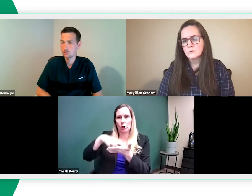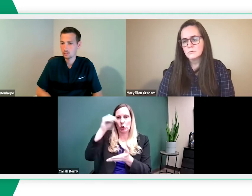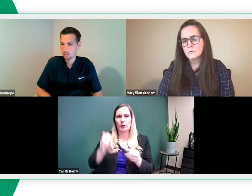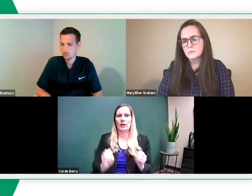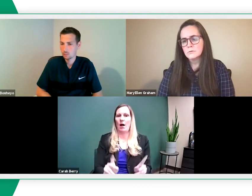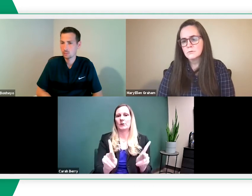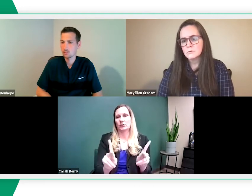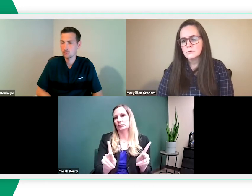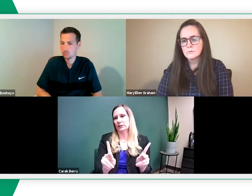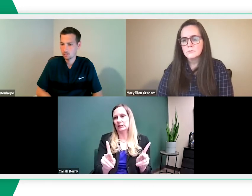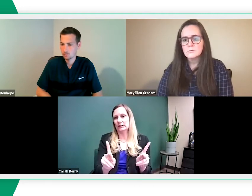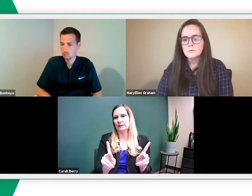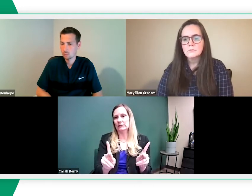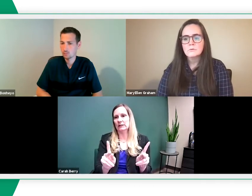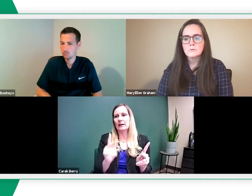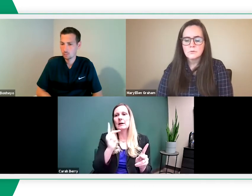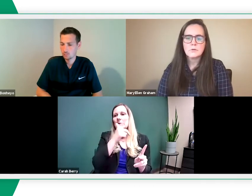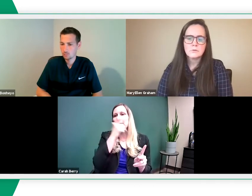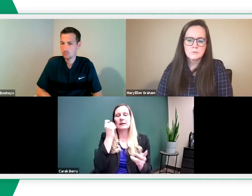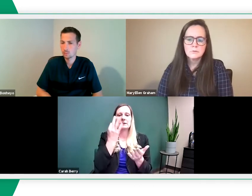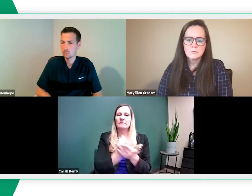need to have an authentic learning experience,